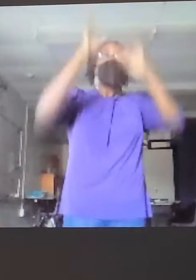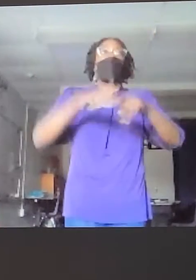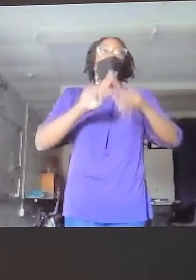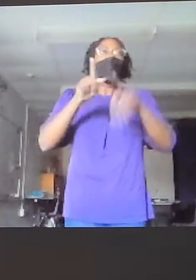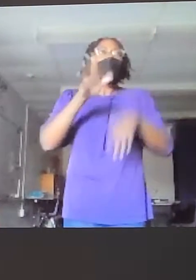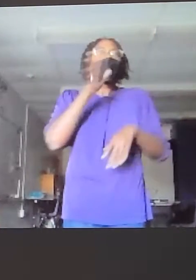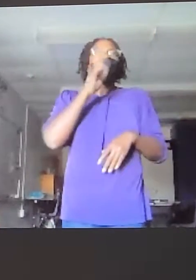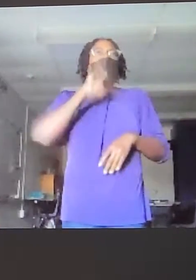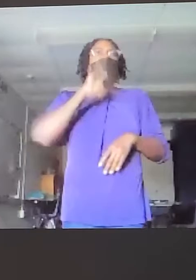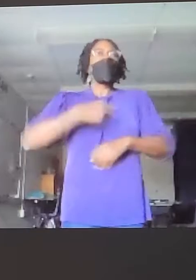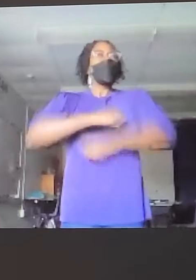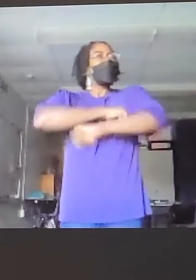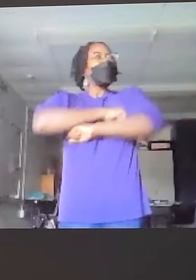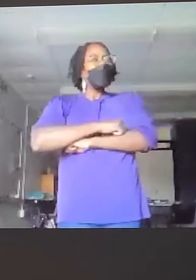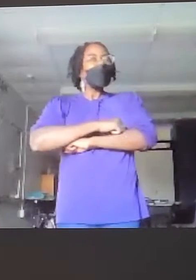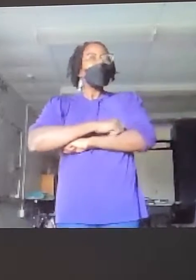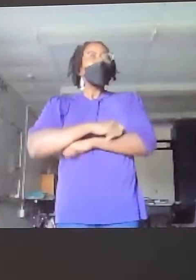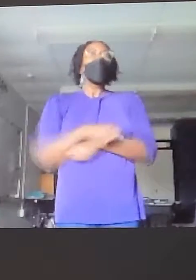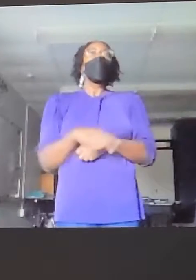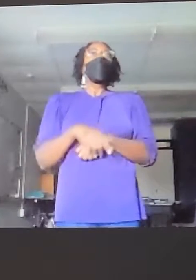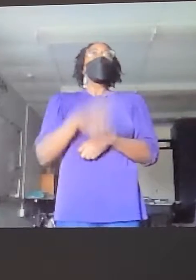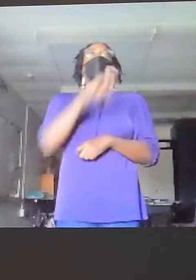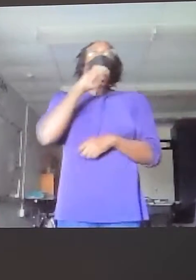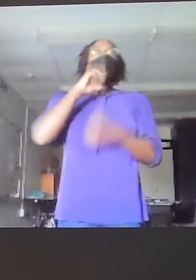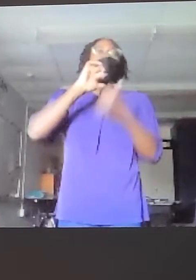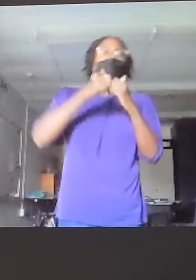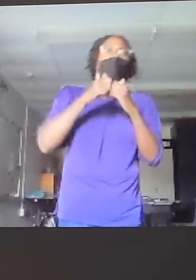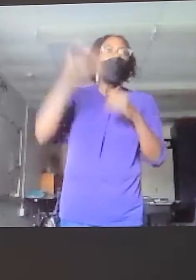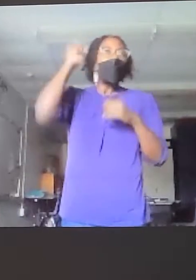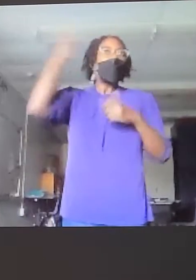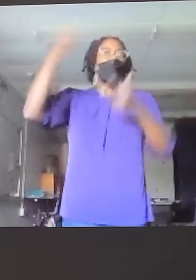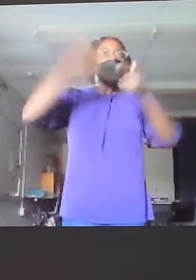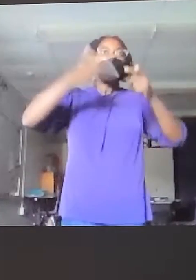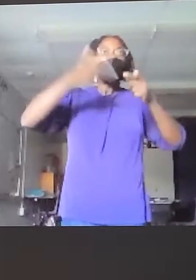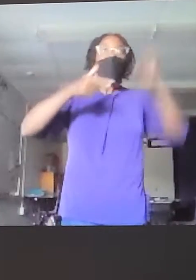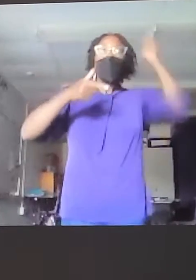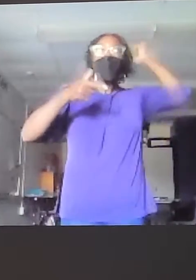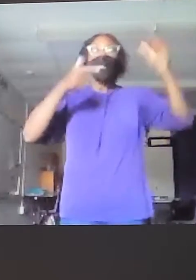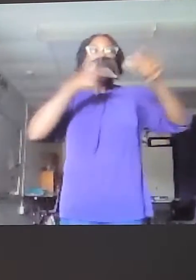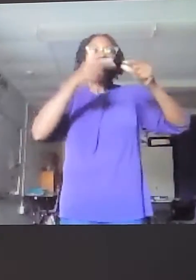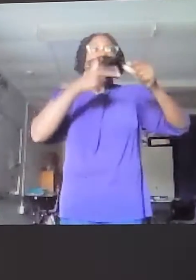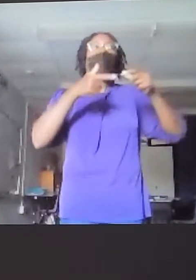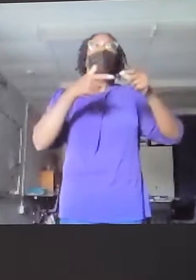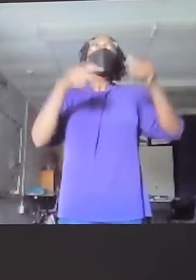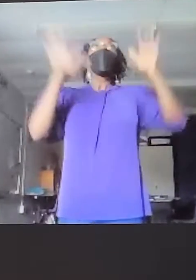day. Mom dried my implants with her hair dryers. Chloe, the mother's.